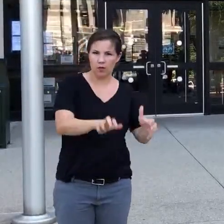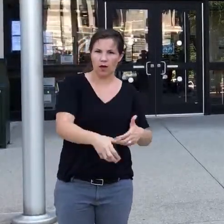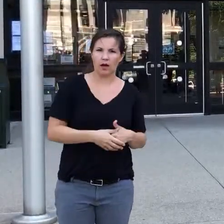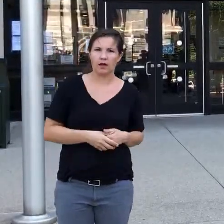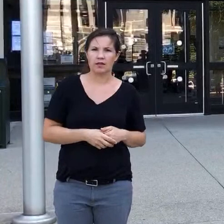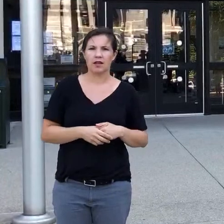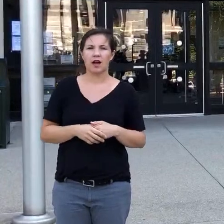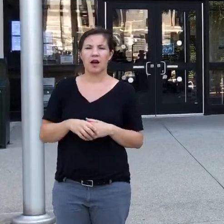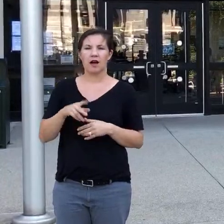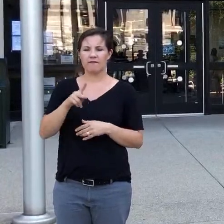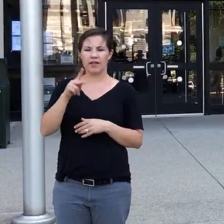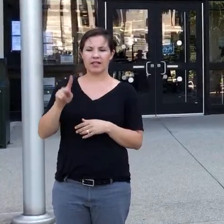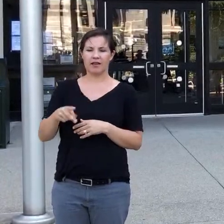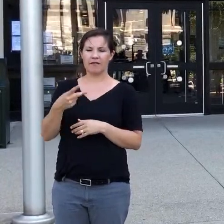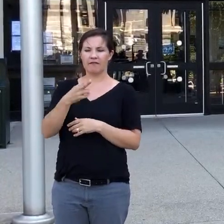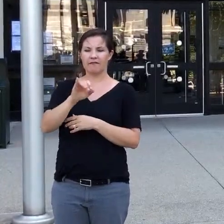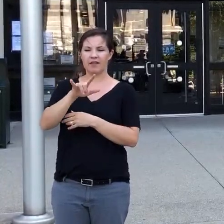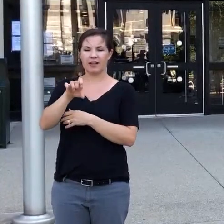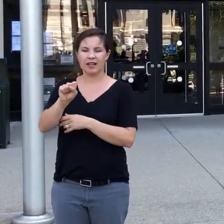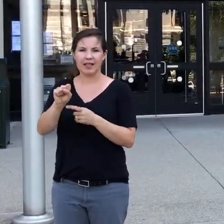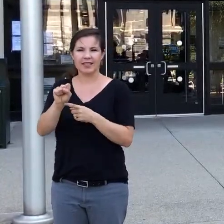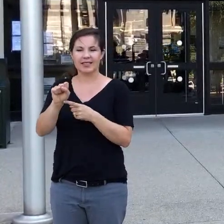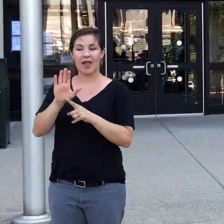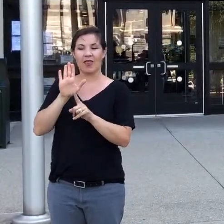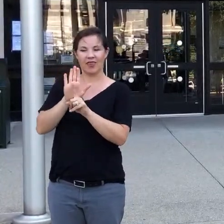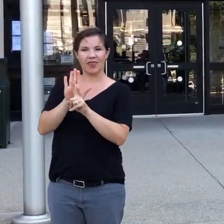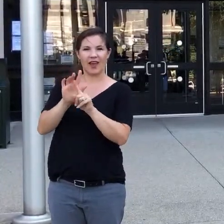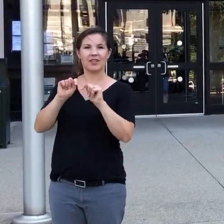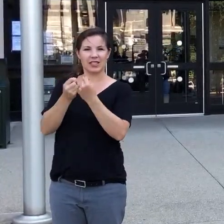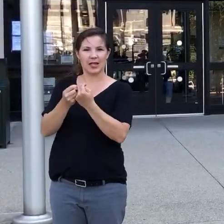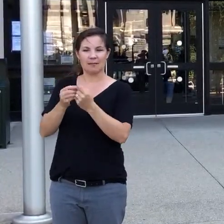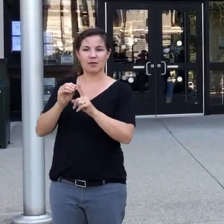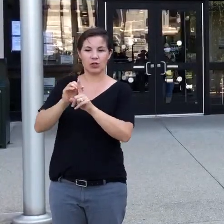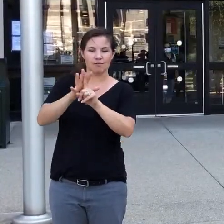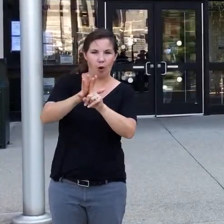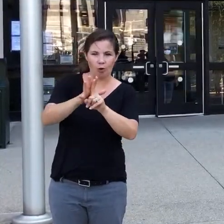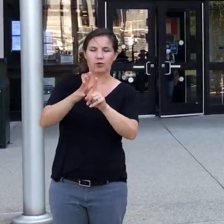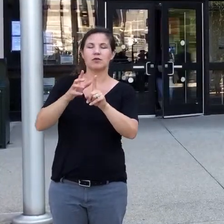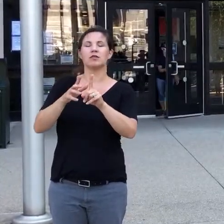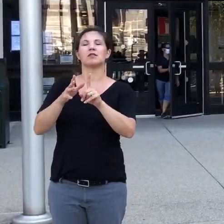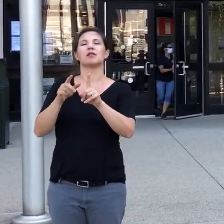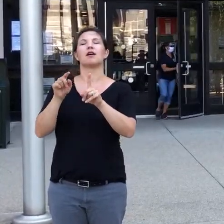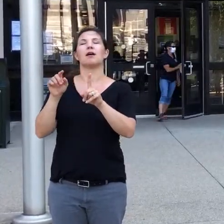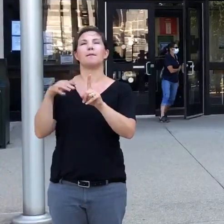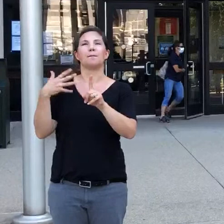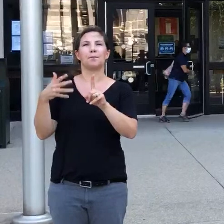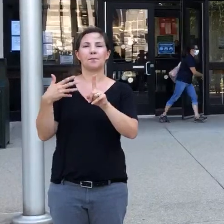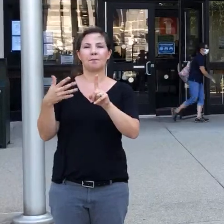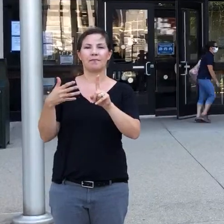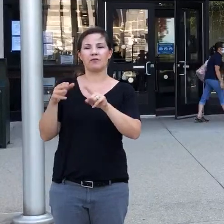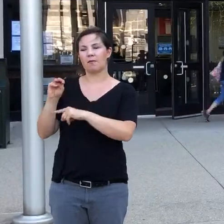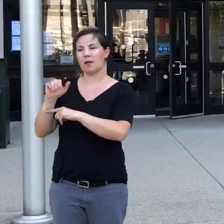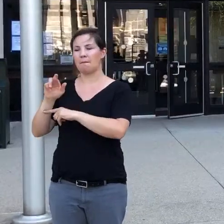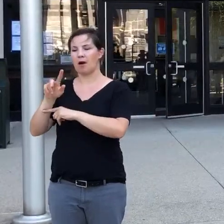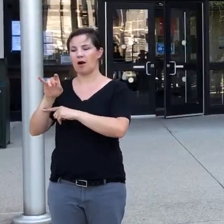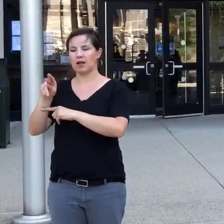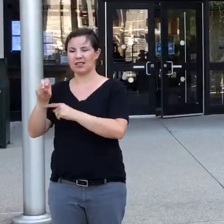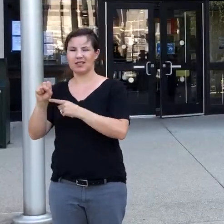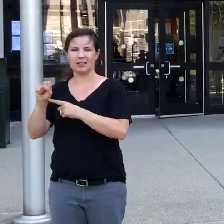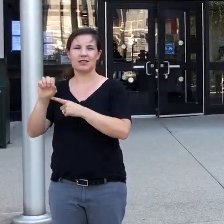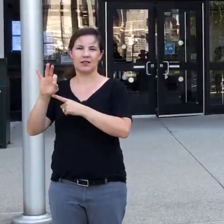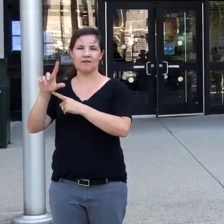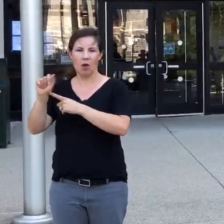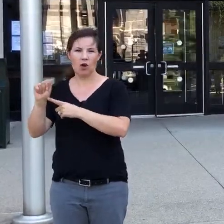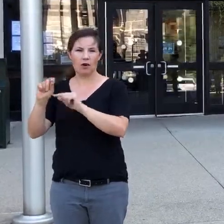think are pretty upset right now that their team was exposed to members of the Marlins at the time that